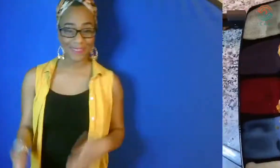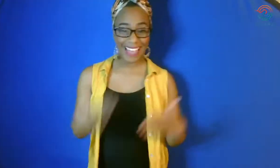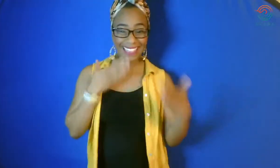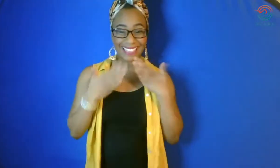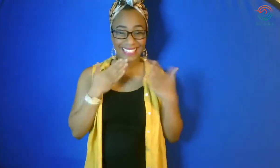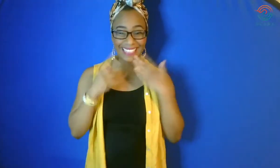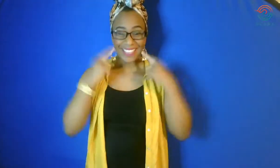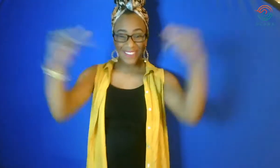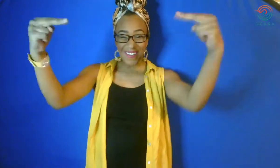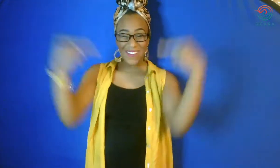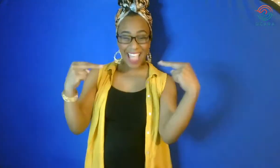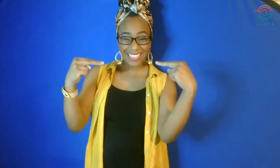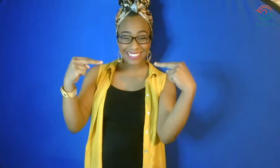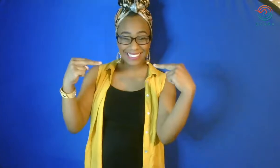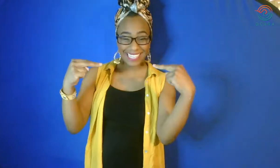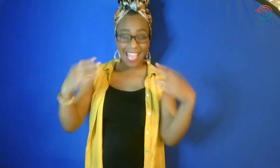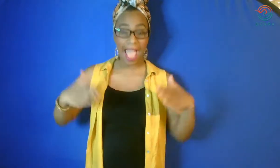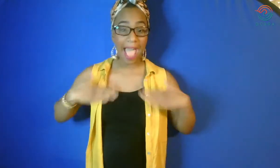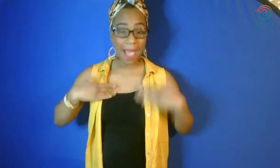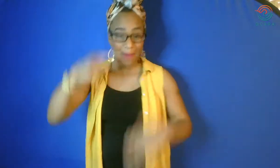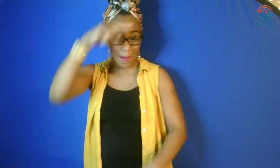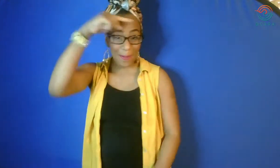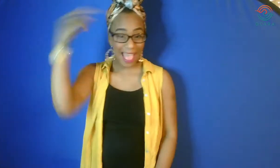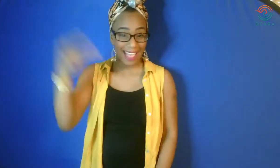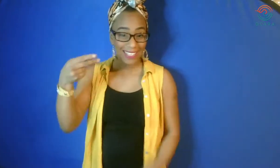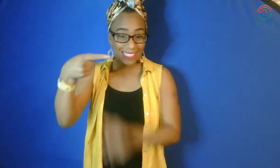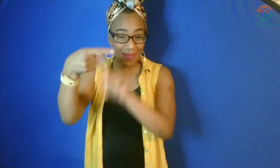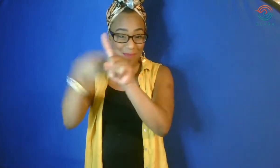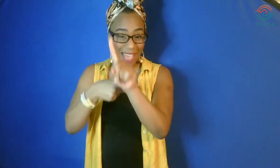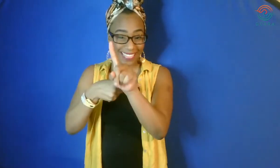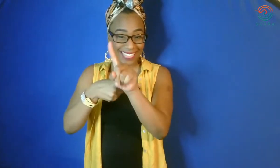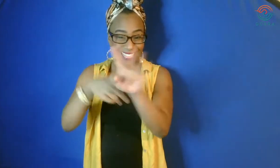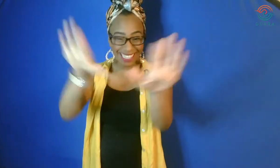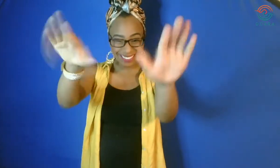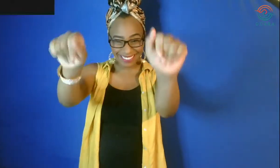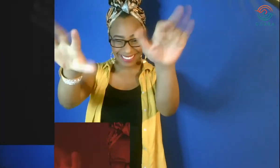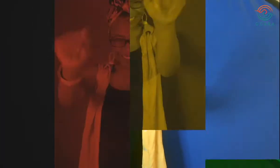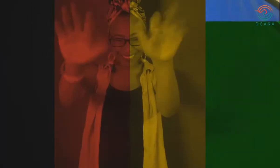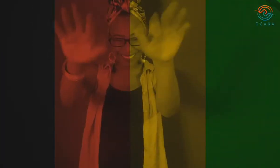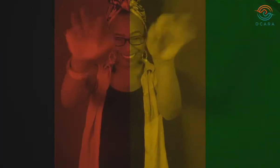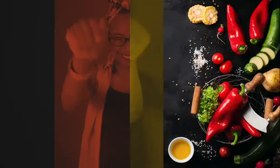Thank you for watching. Happy Black History Month. Bye-bye.